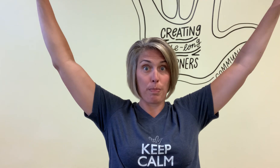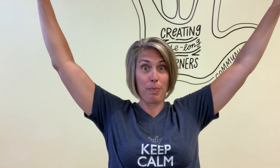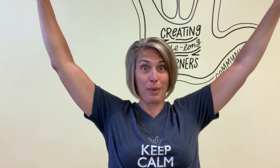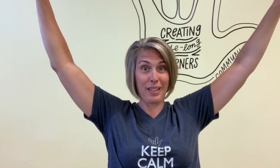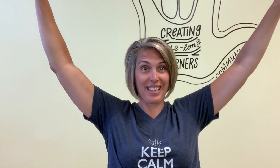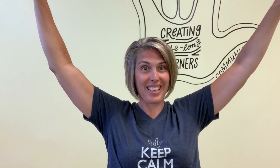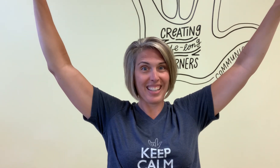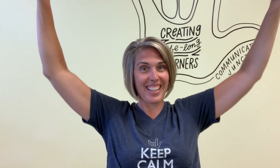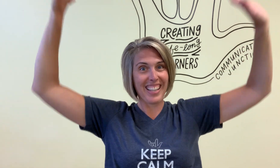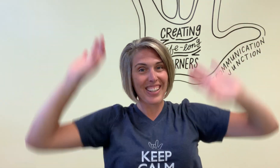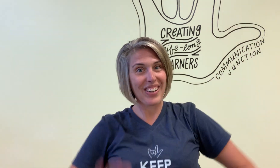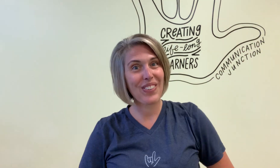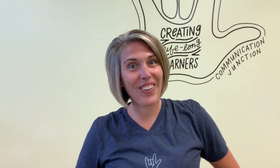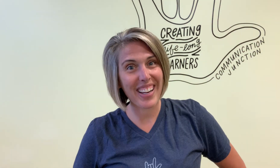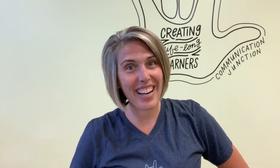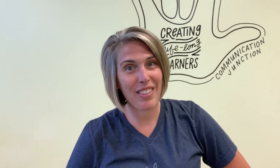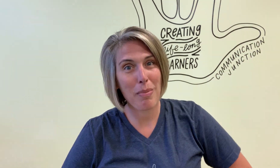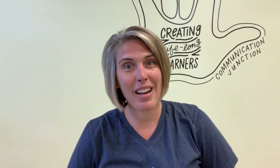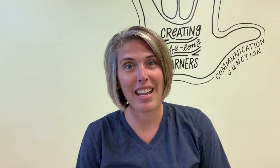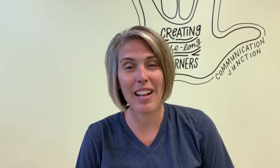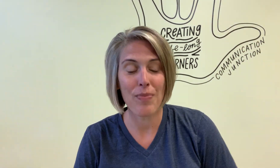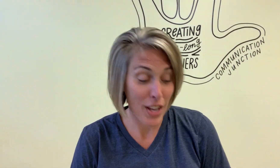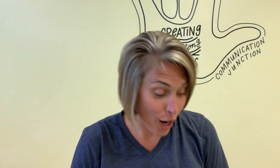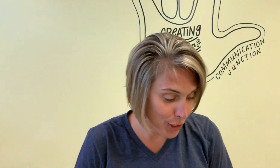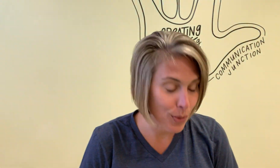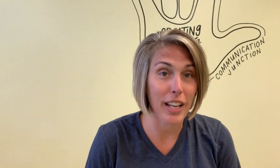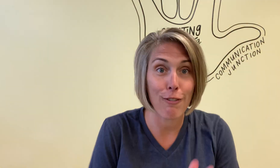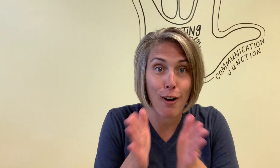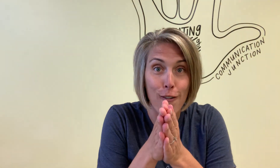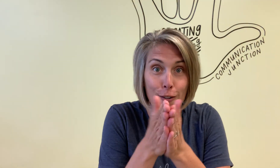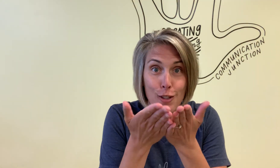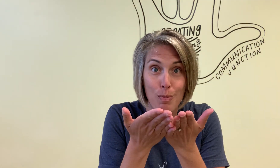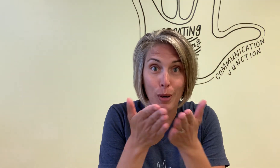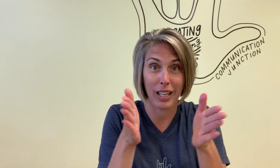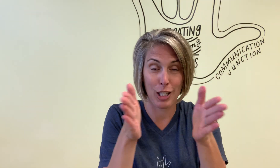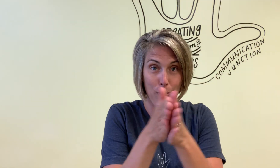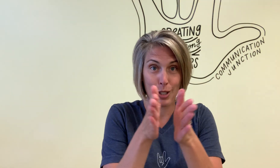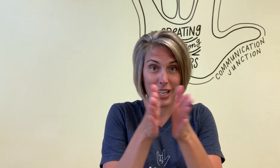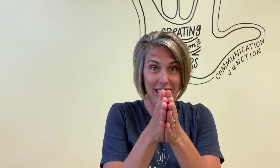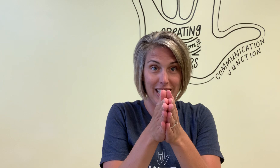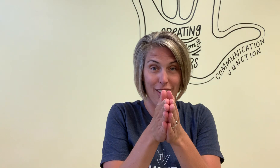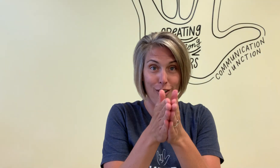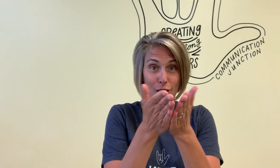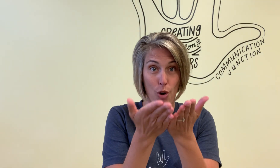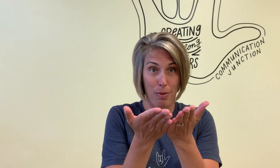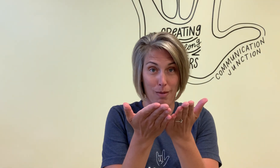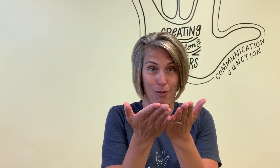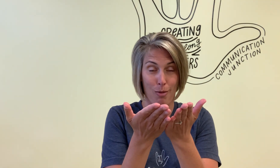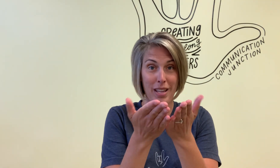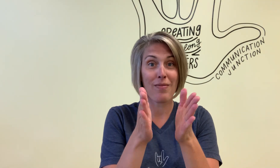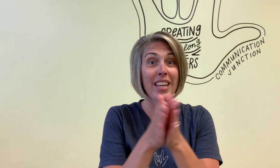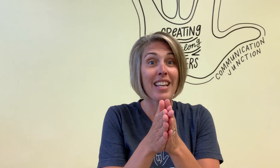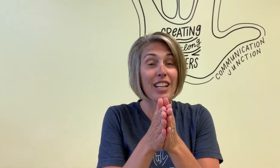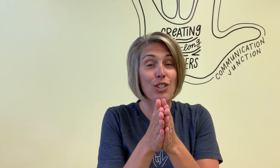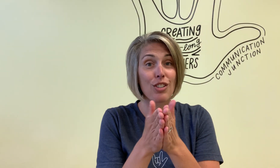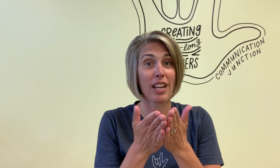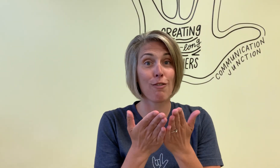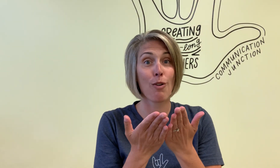Bzzz. Good work, everybody. Are you ready for our first book? Can you put your hands together and open them for me? There's our sign